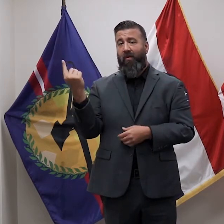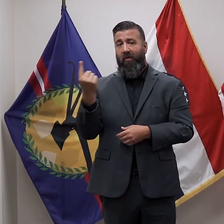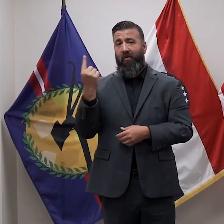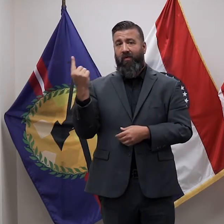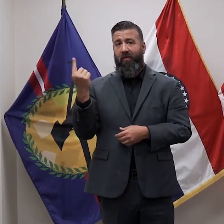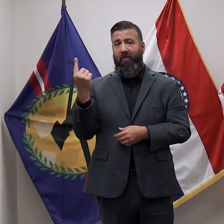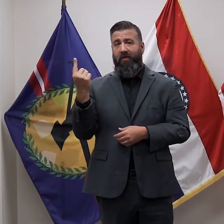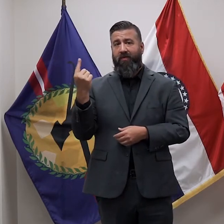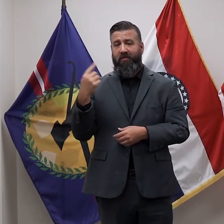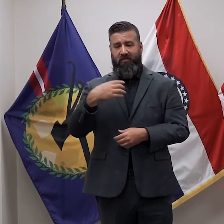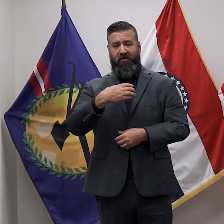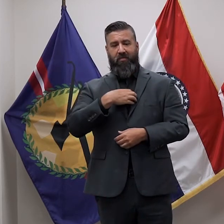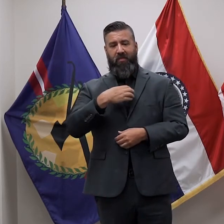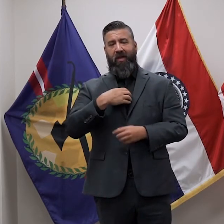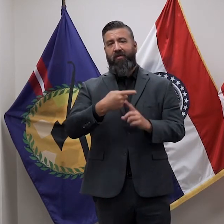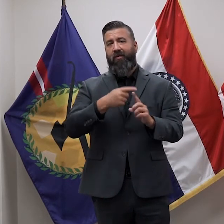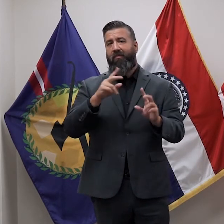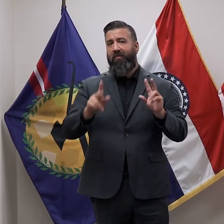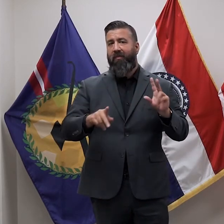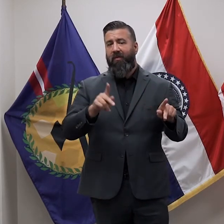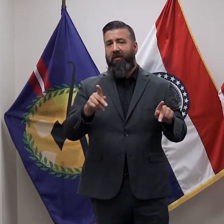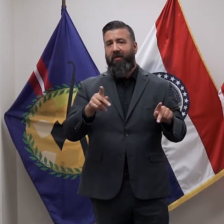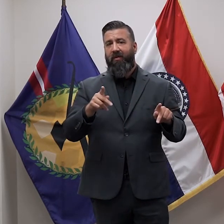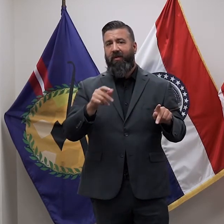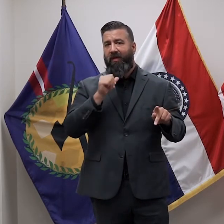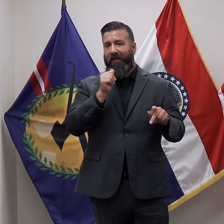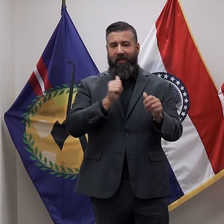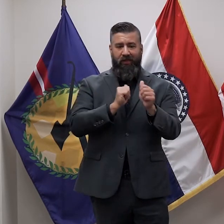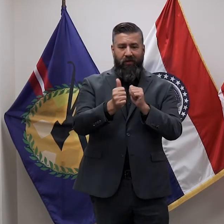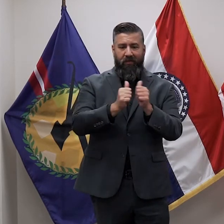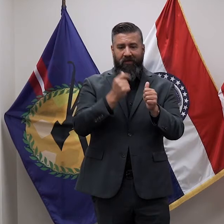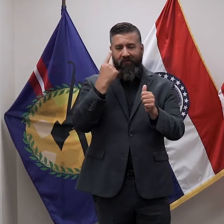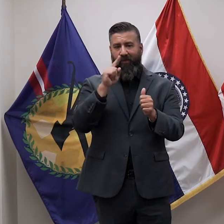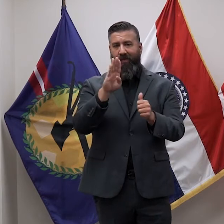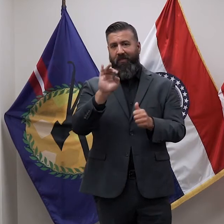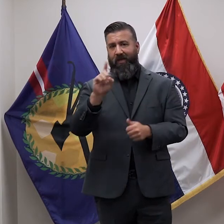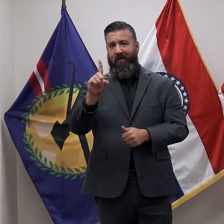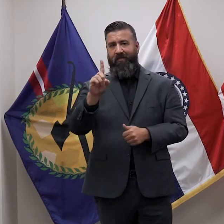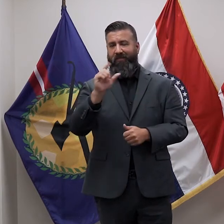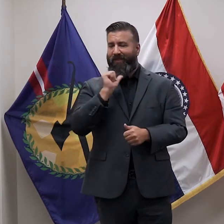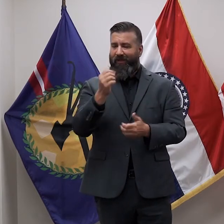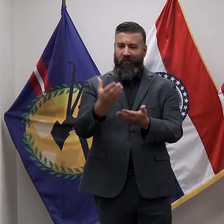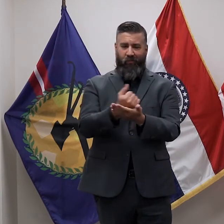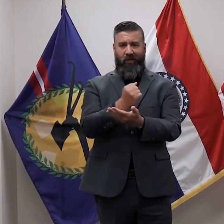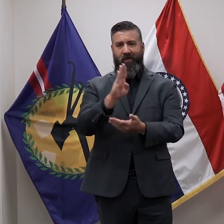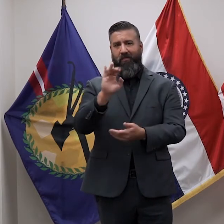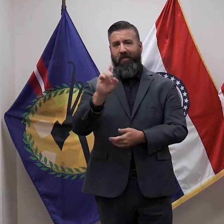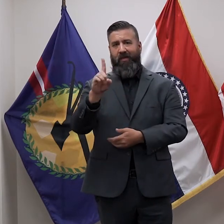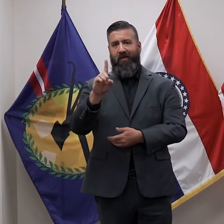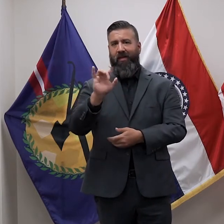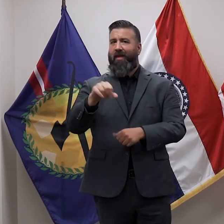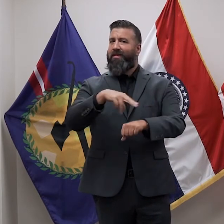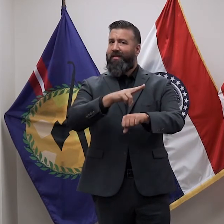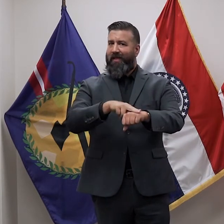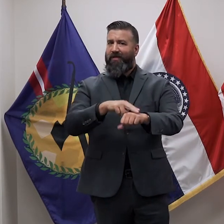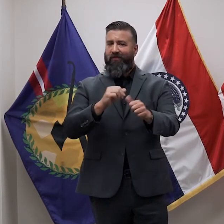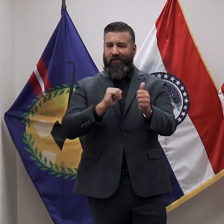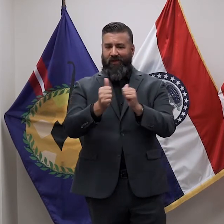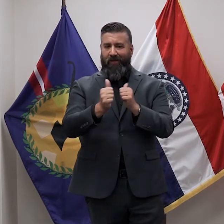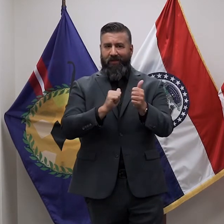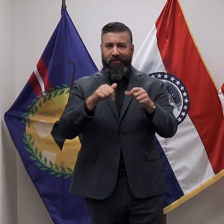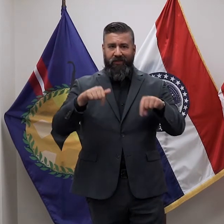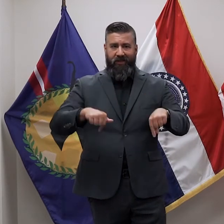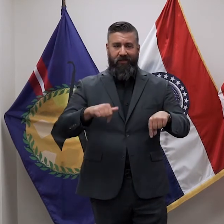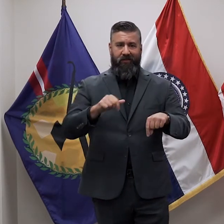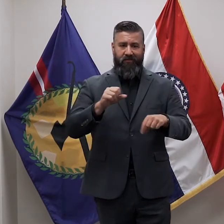always complaints from the folks who didn't compete for it, didn't win it, and that's the nature of competition in our country,